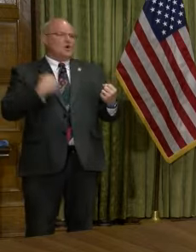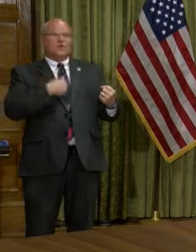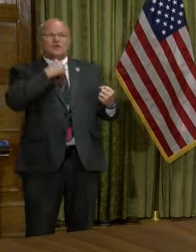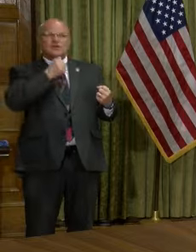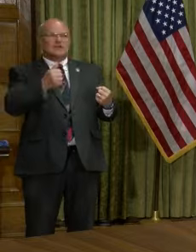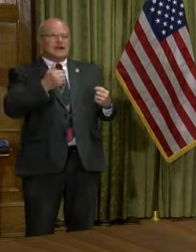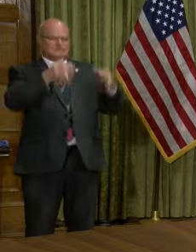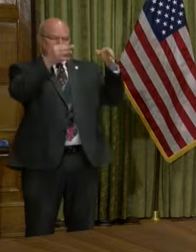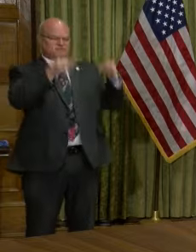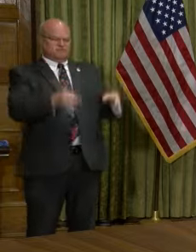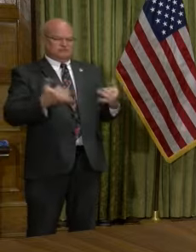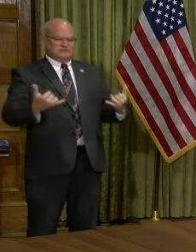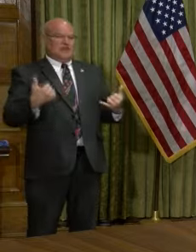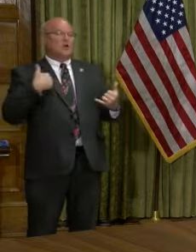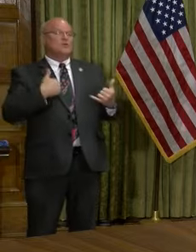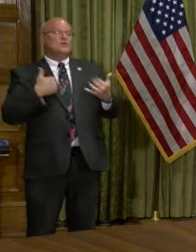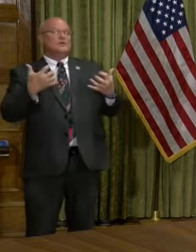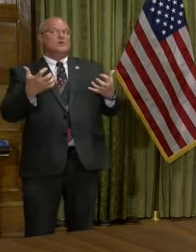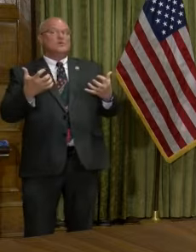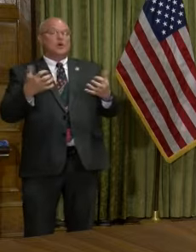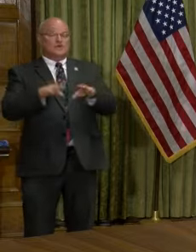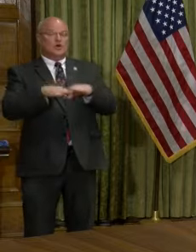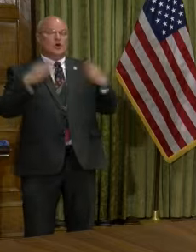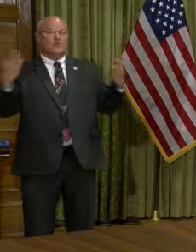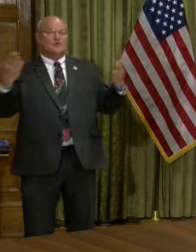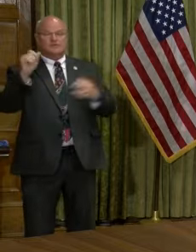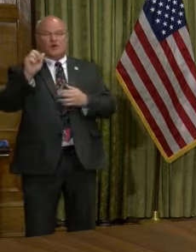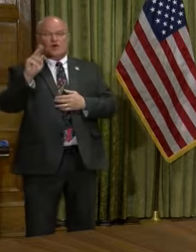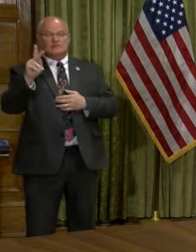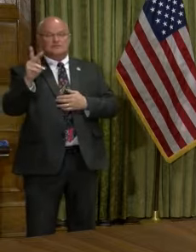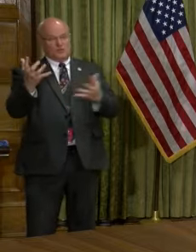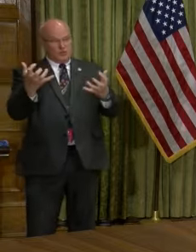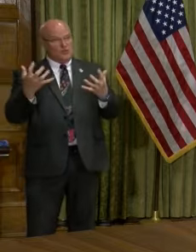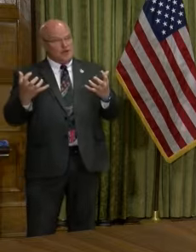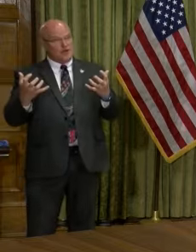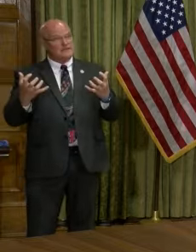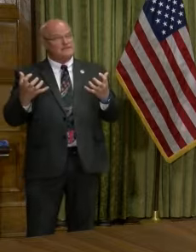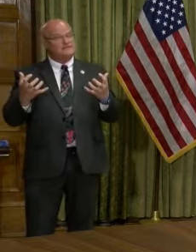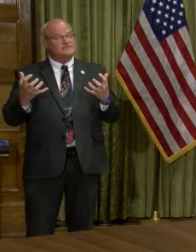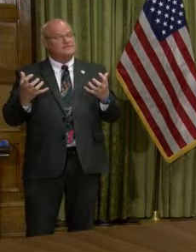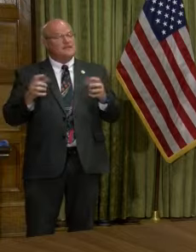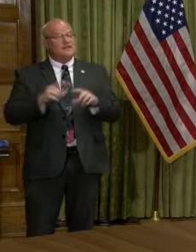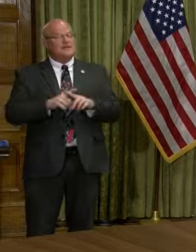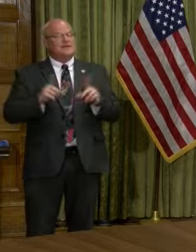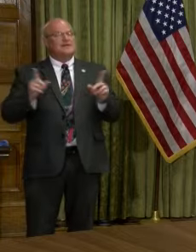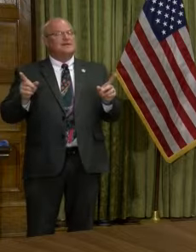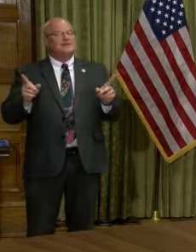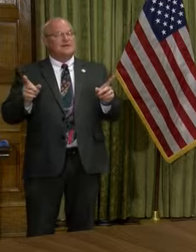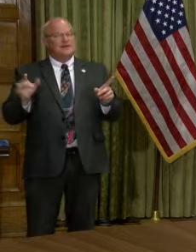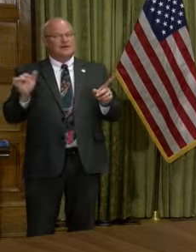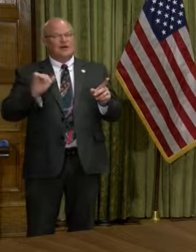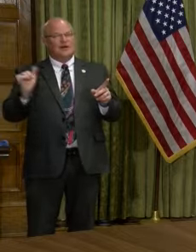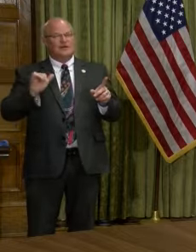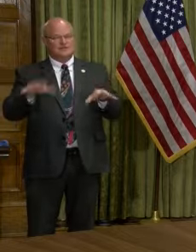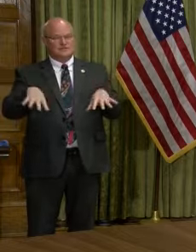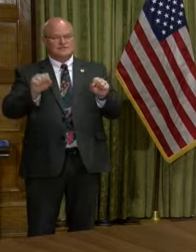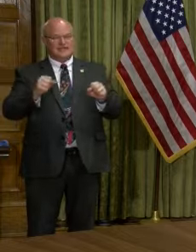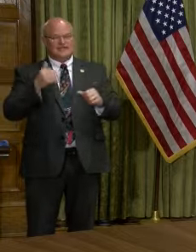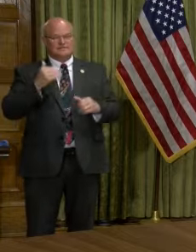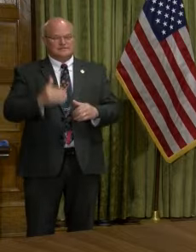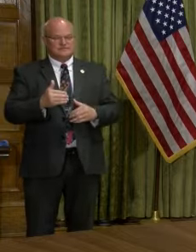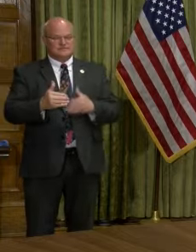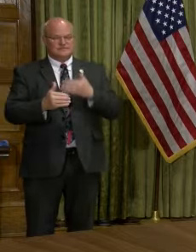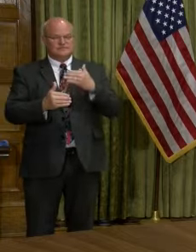not prejudging it. We want to be able to open up Arkansas back to business, but we're also going to take it a step